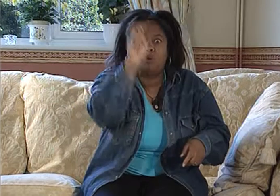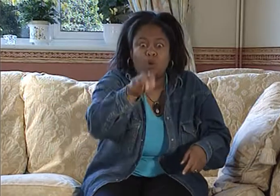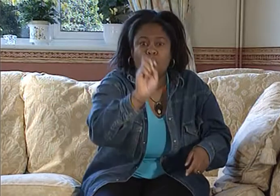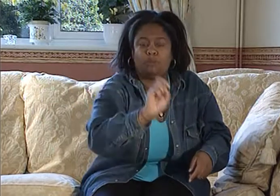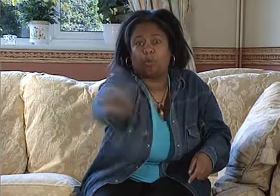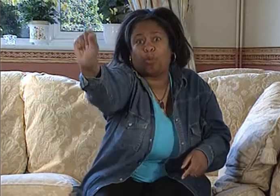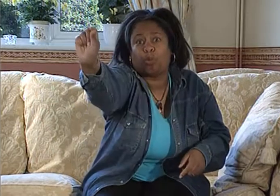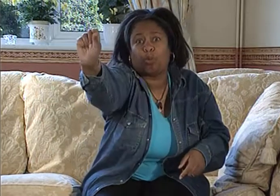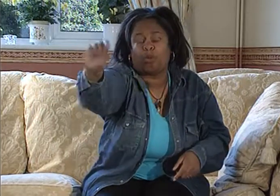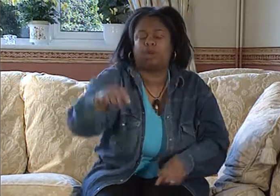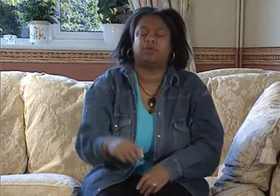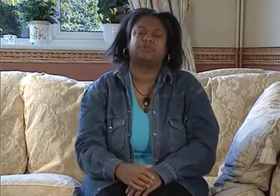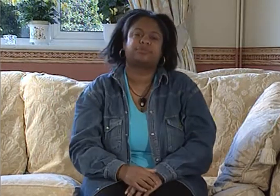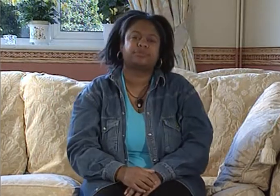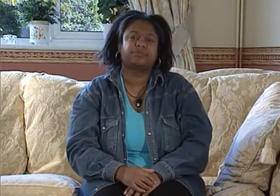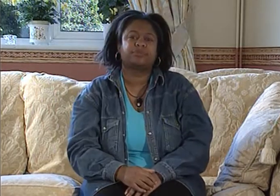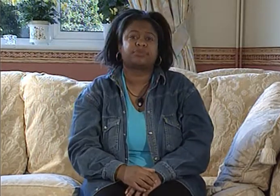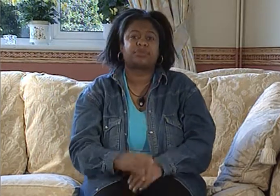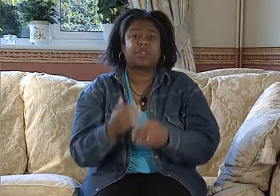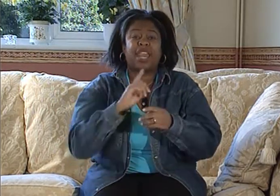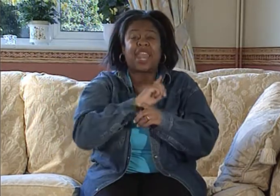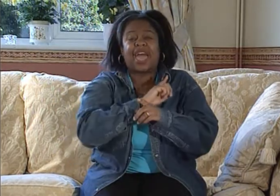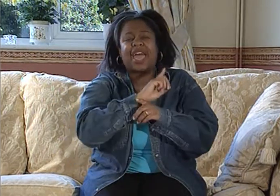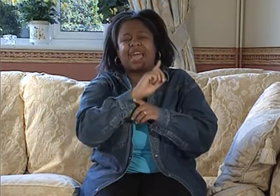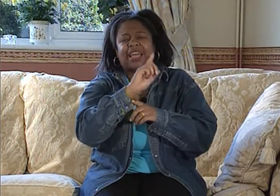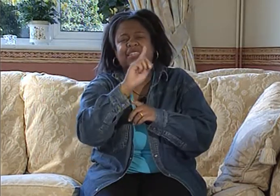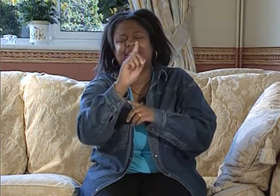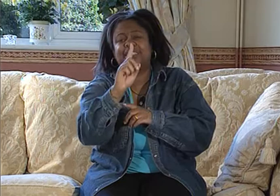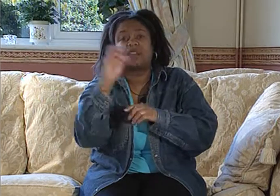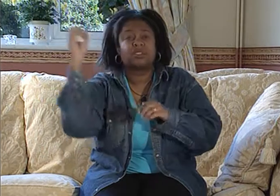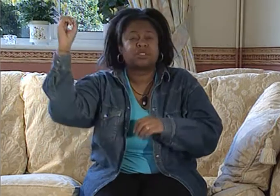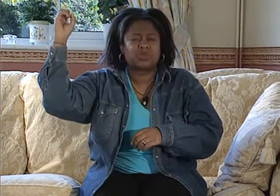Then he hopped onto the wheelbarrow, and as Ella approached, he hopped off.